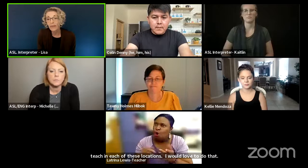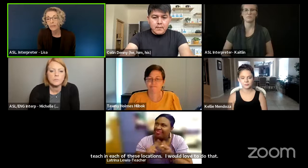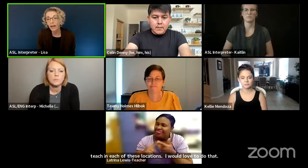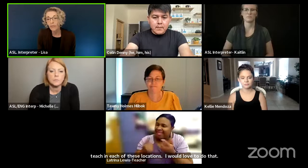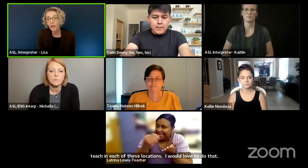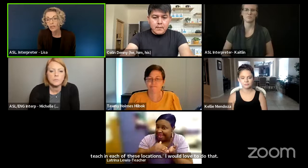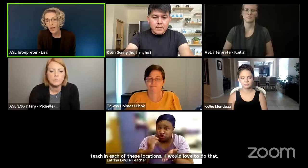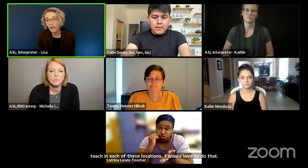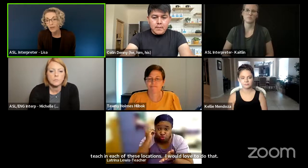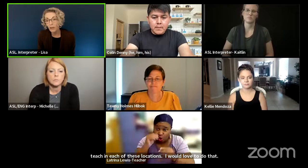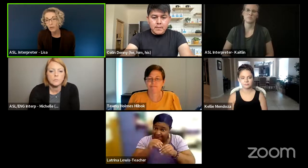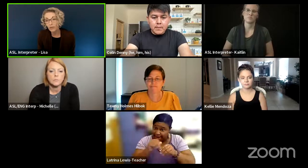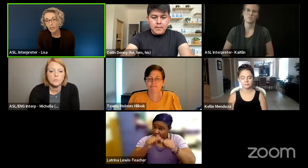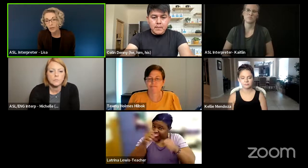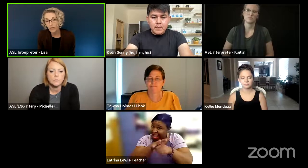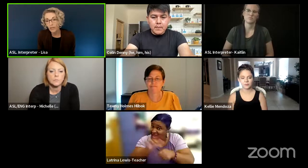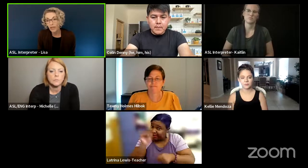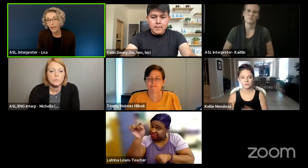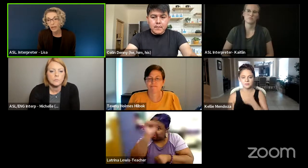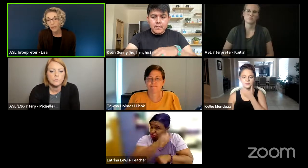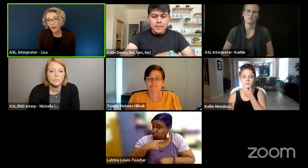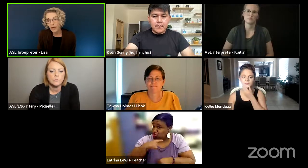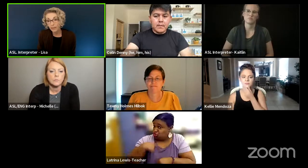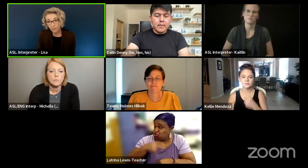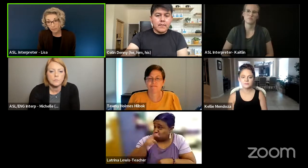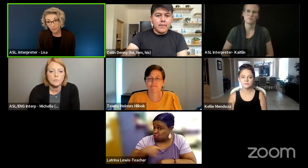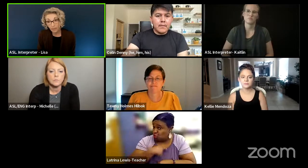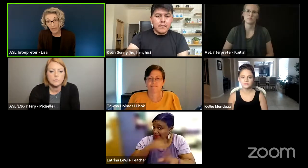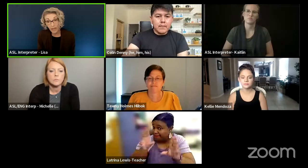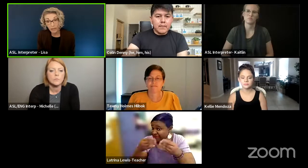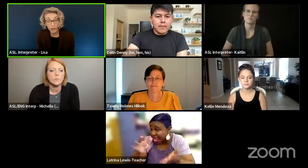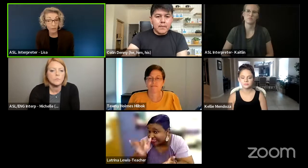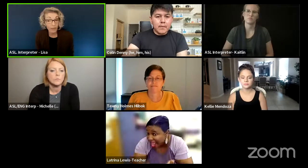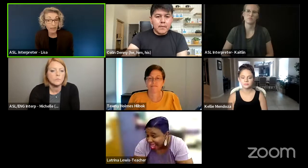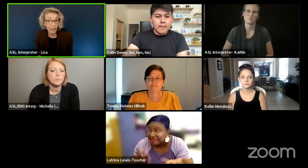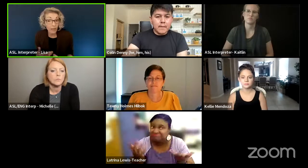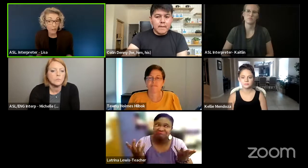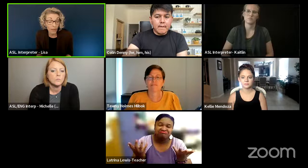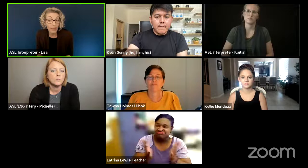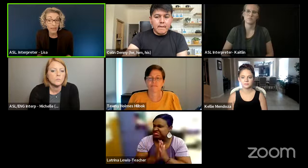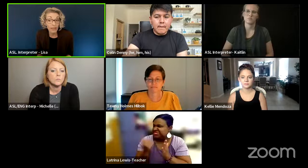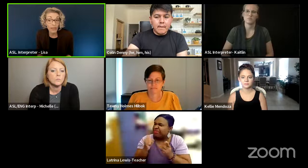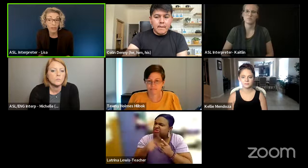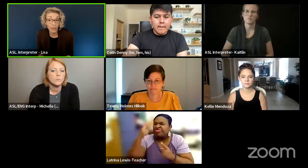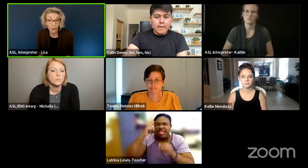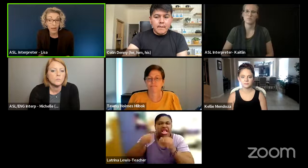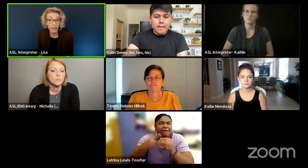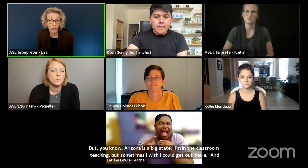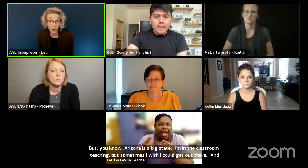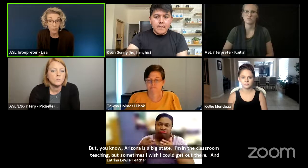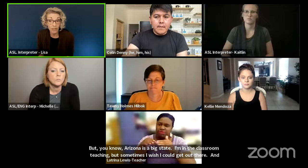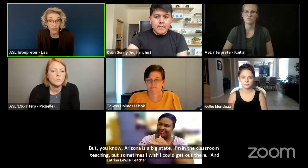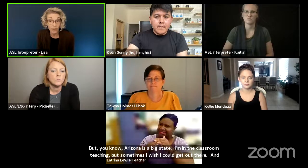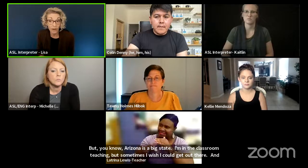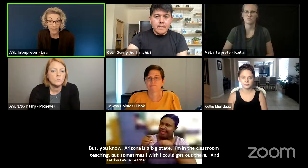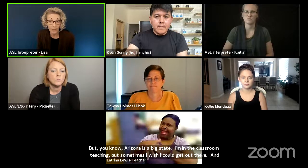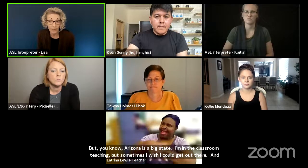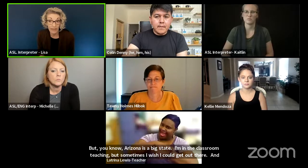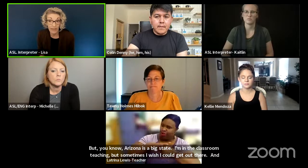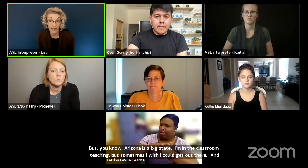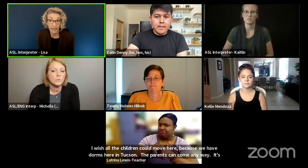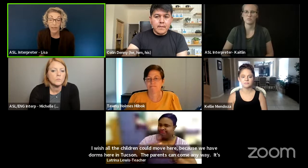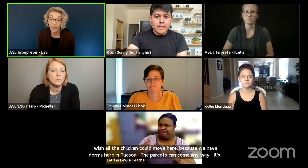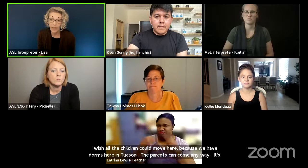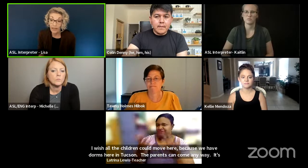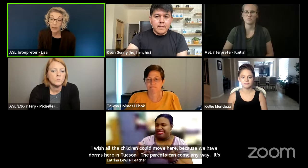way. But we do have available resources. But should we, one thing to consider is should we have dorms in other areas